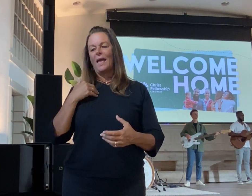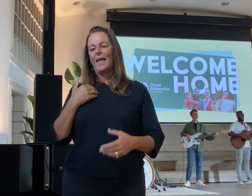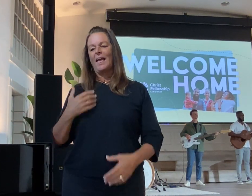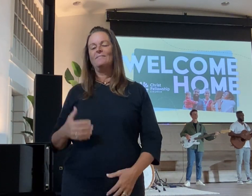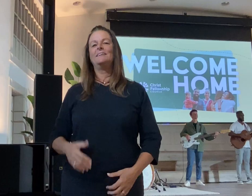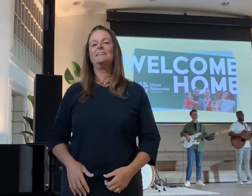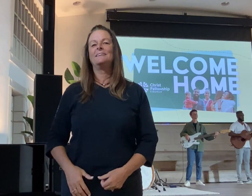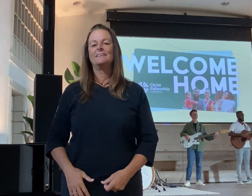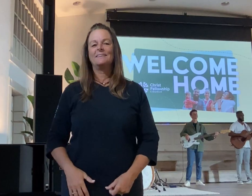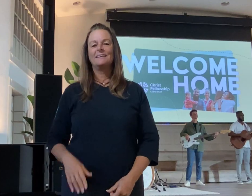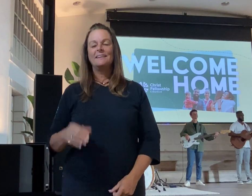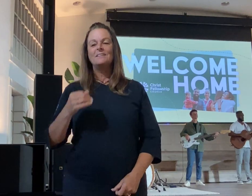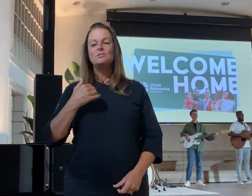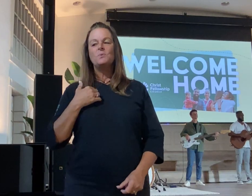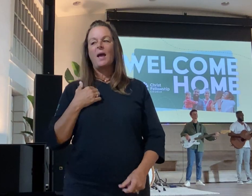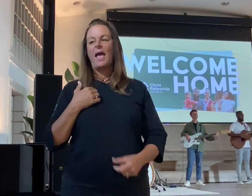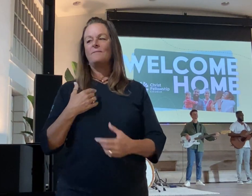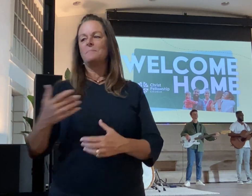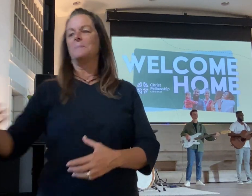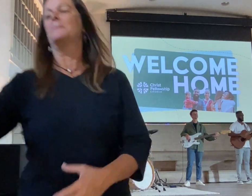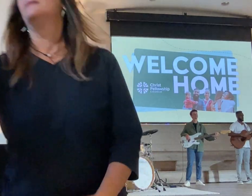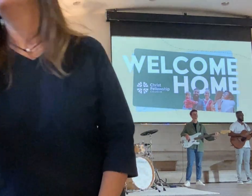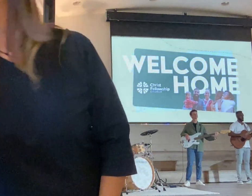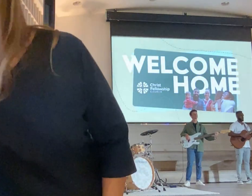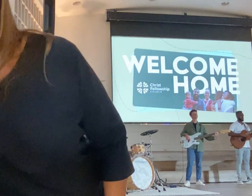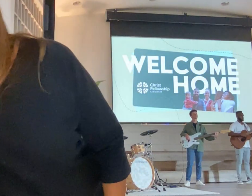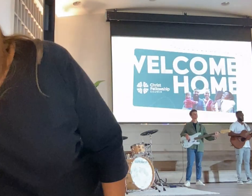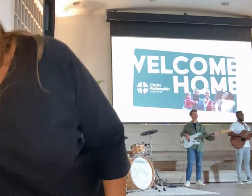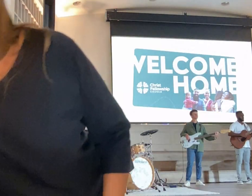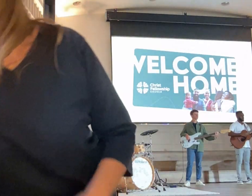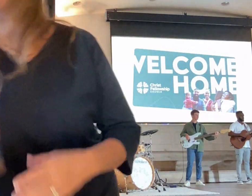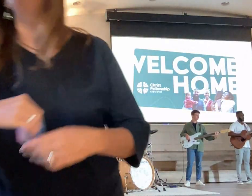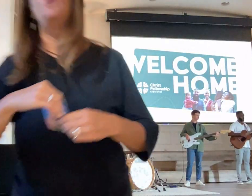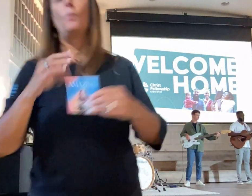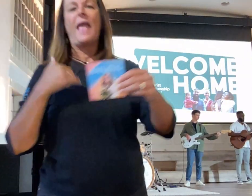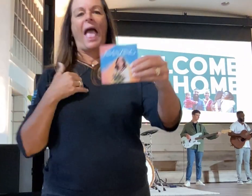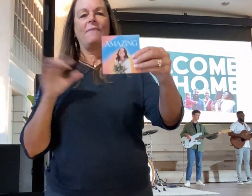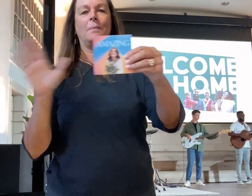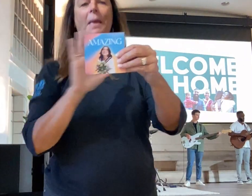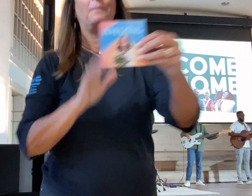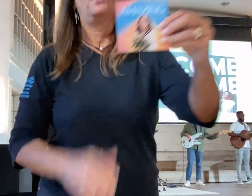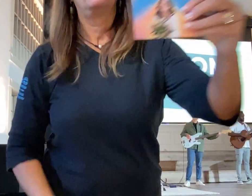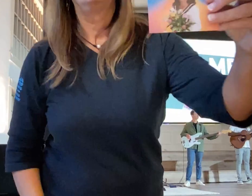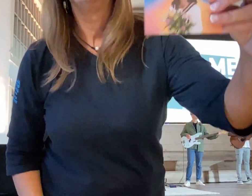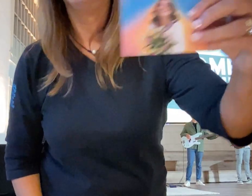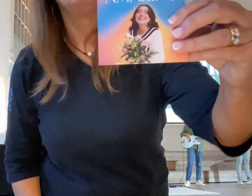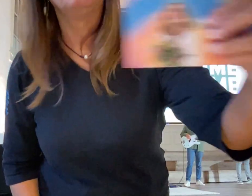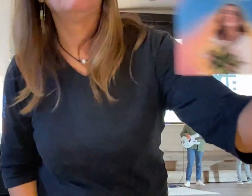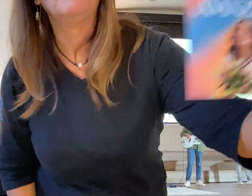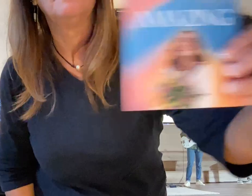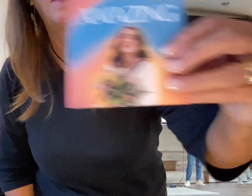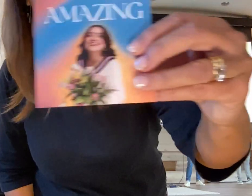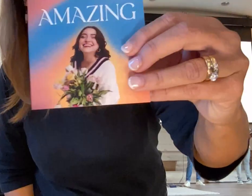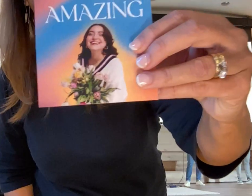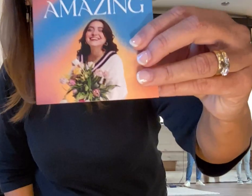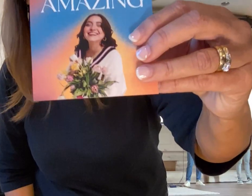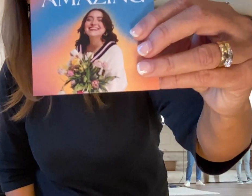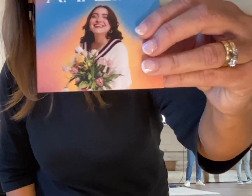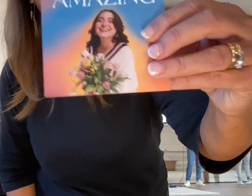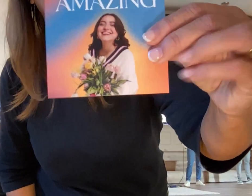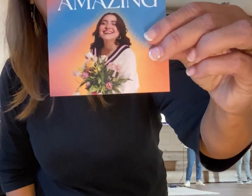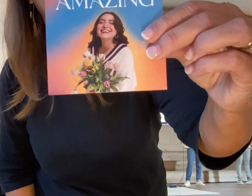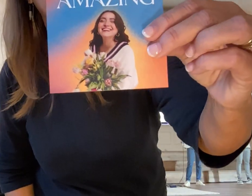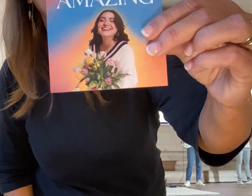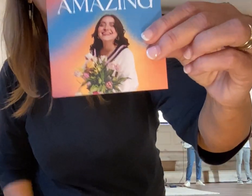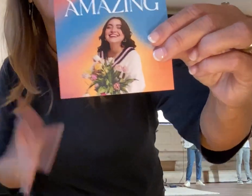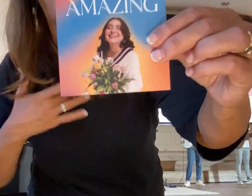you can take one on the way out because I'm sure you have a wife or a sister or a niece or a cousin, right? That you can invite to our